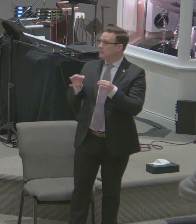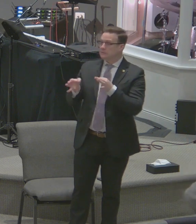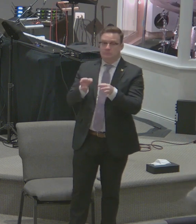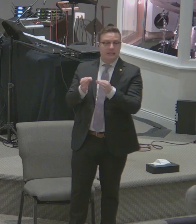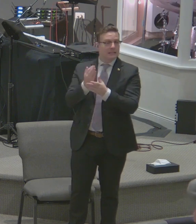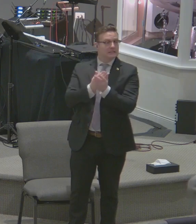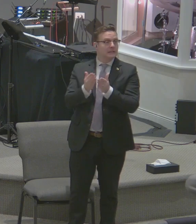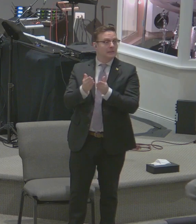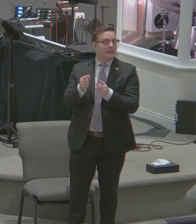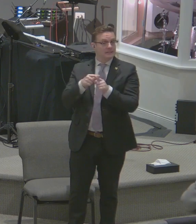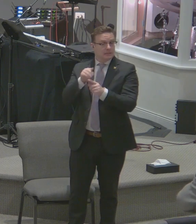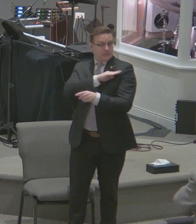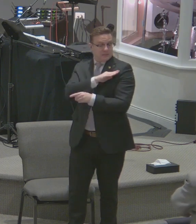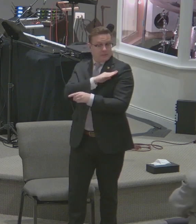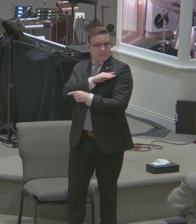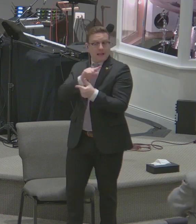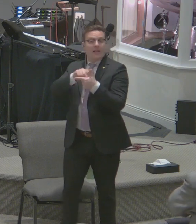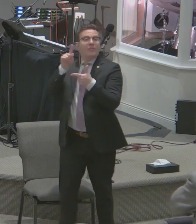told me.